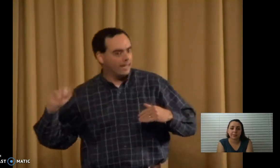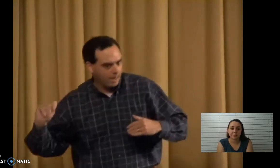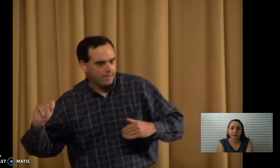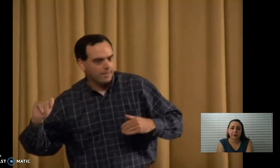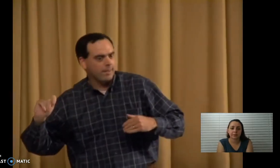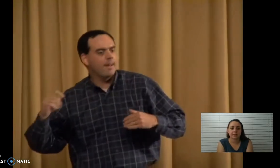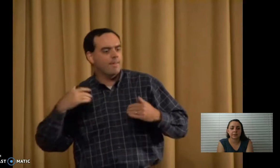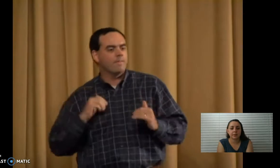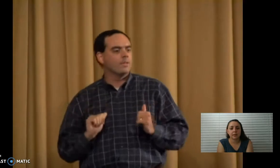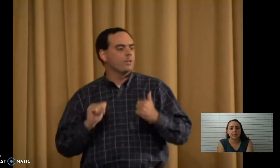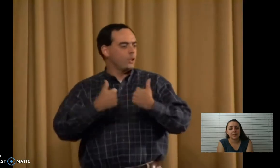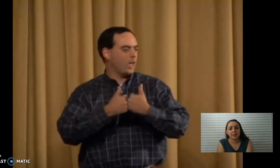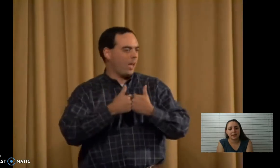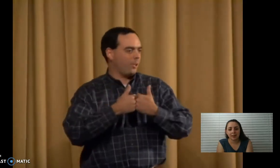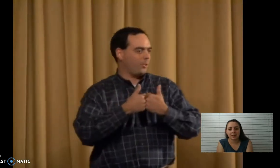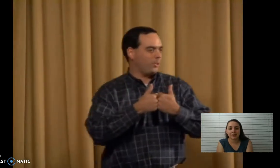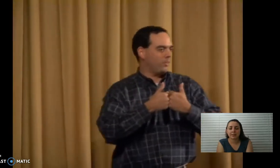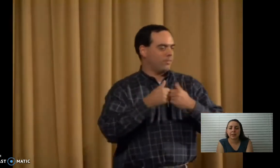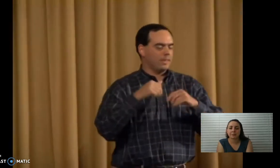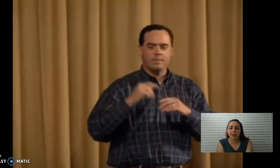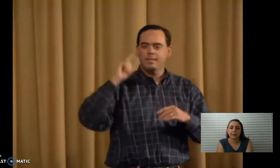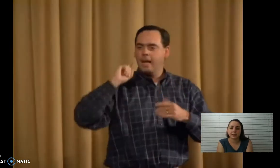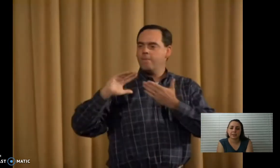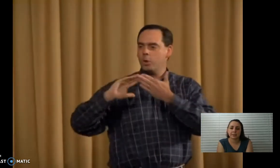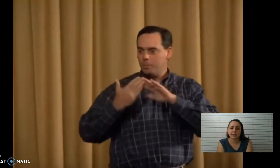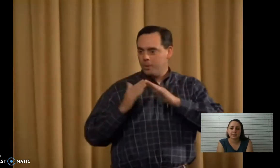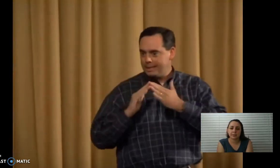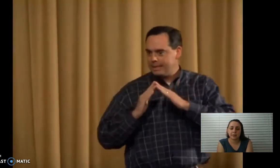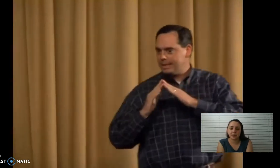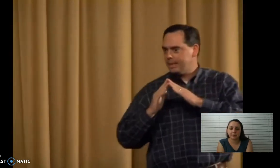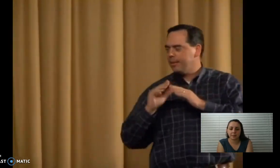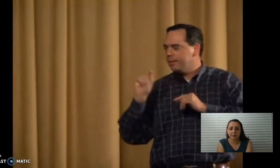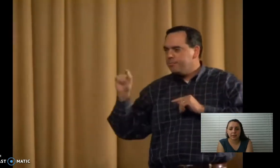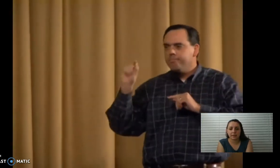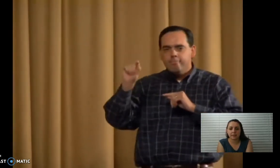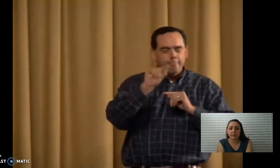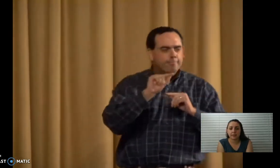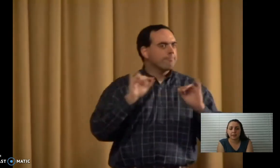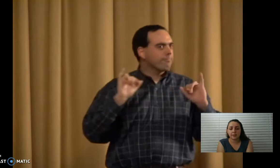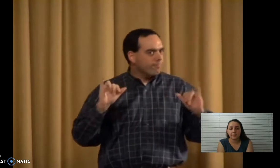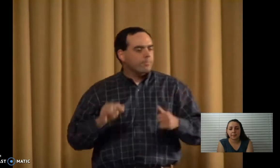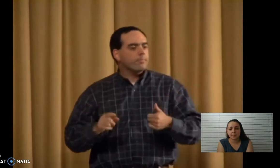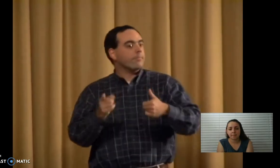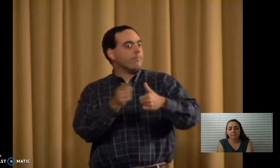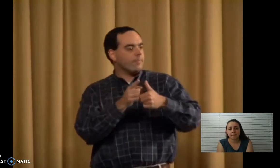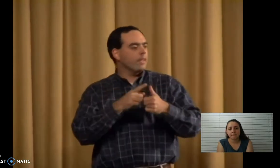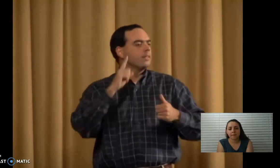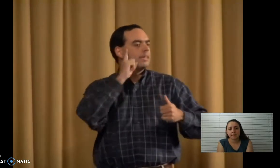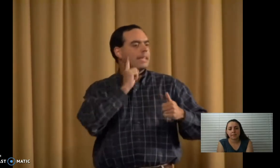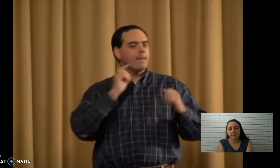of successful progress. Yet, there's a lot of challenges in the deaf community.